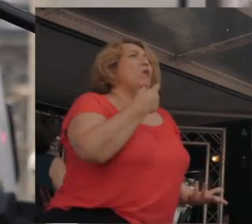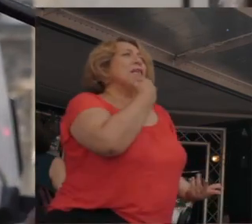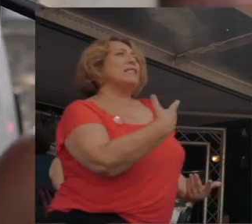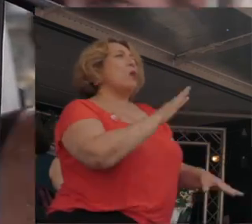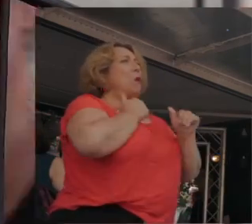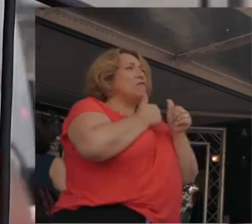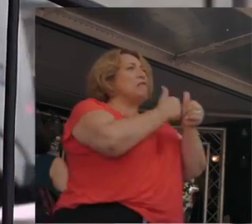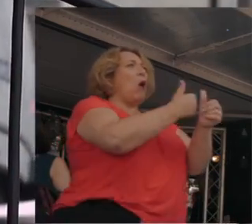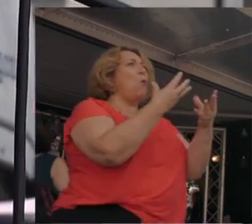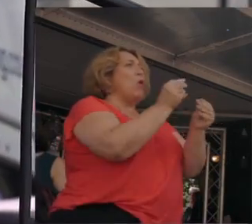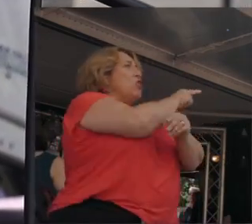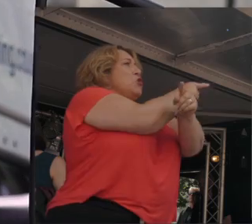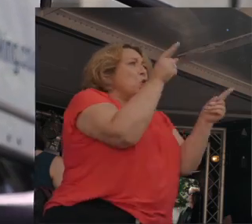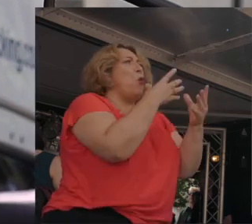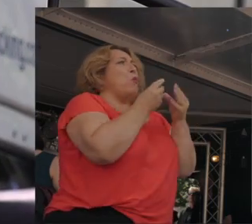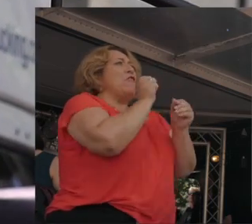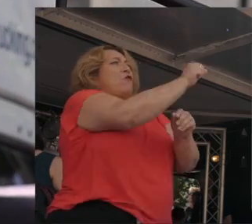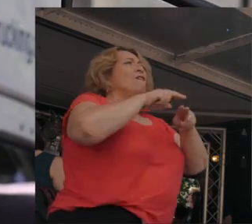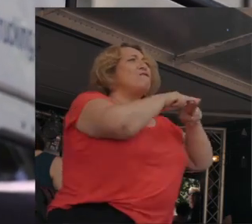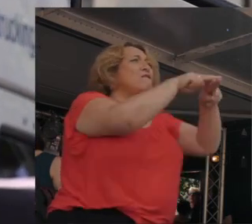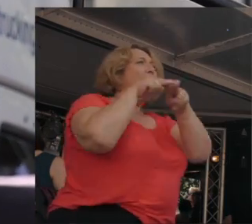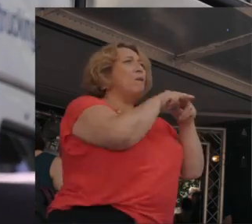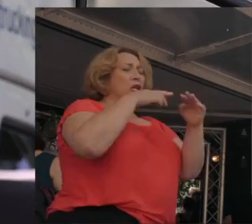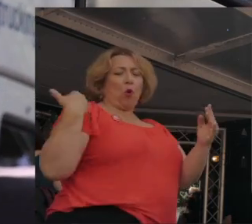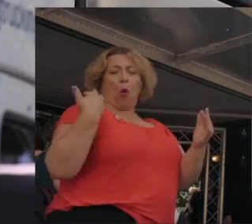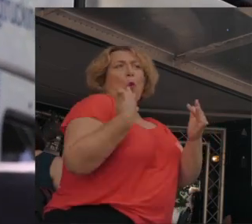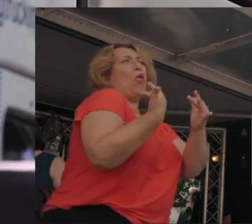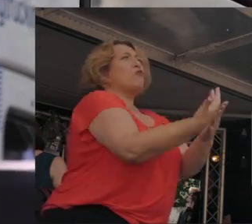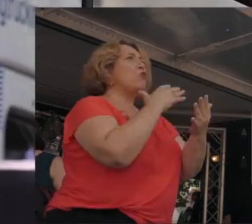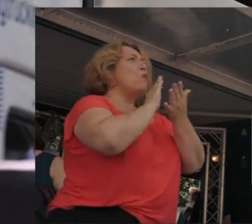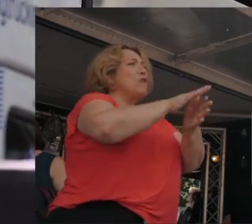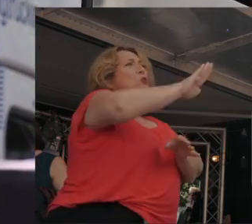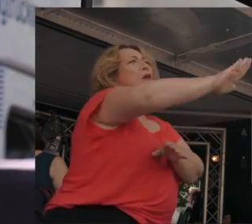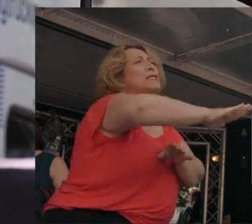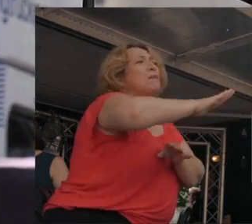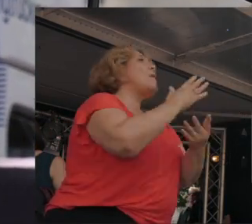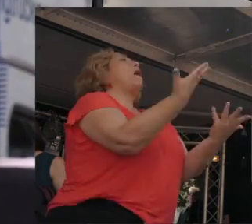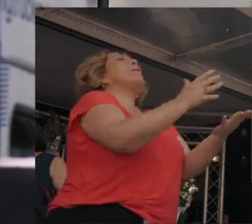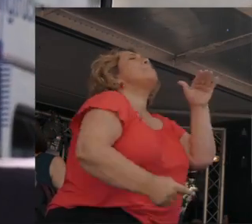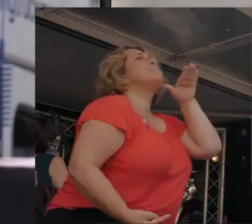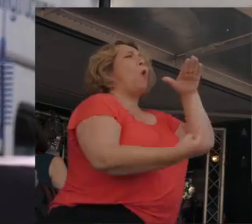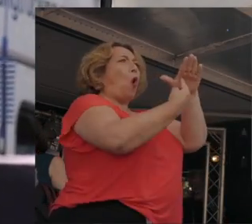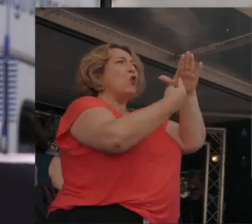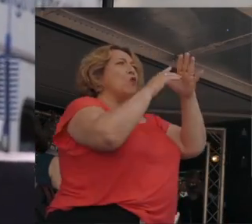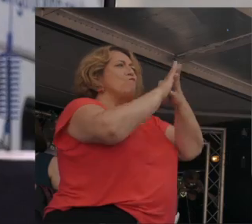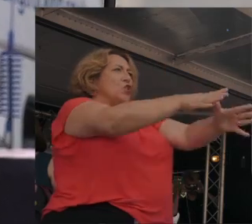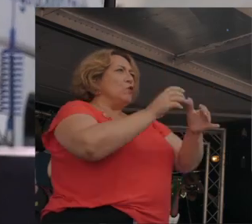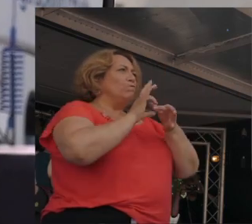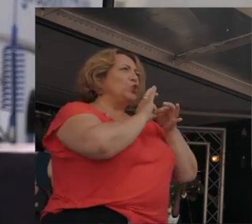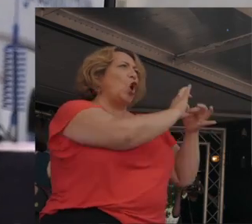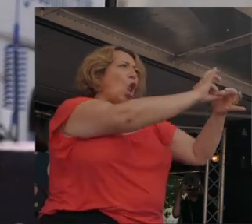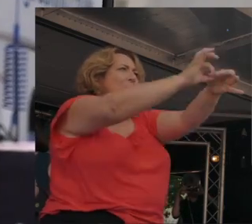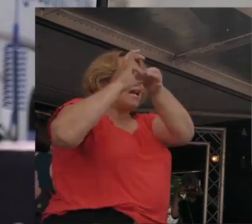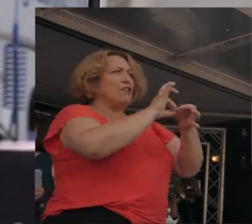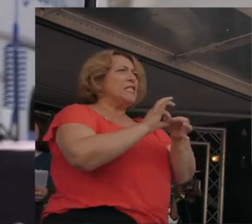your families all the way through. We bring you sympathy, but more importantly, we bring you solidarity.